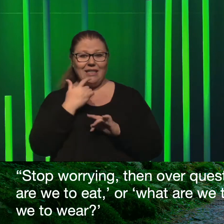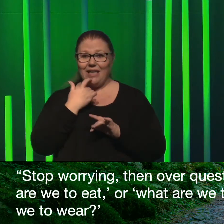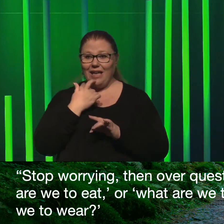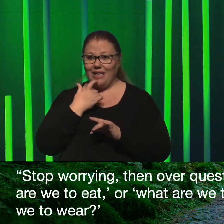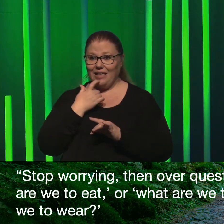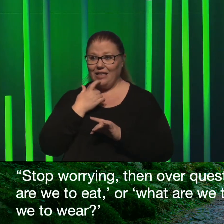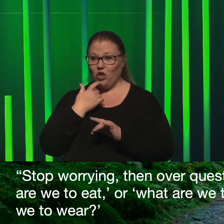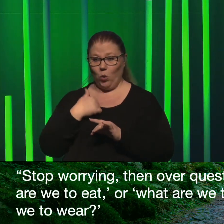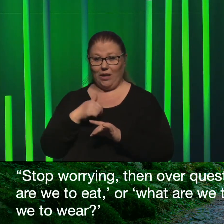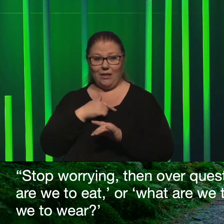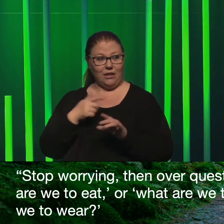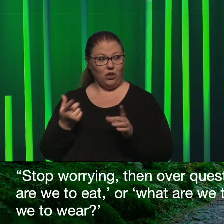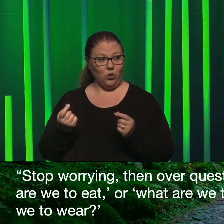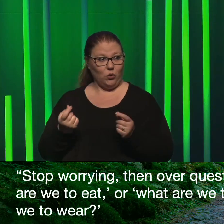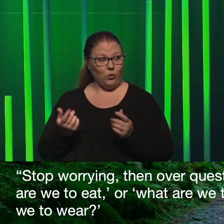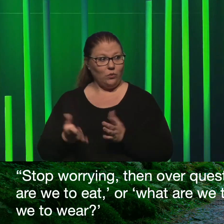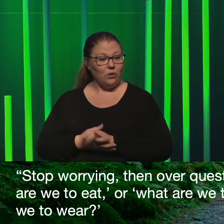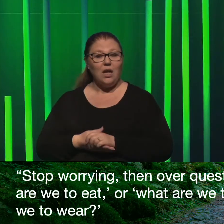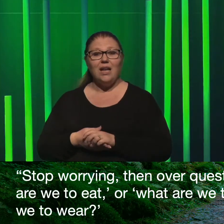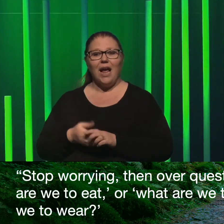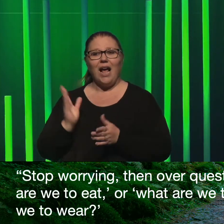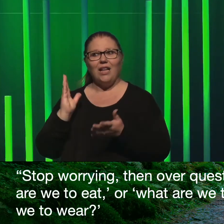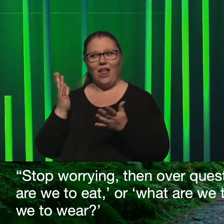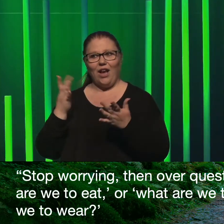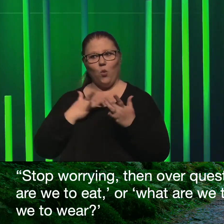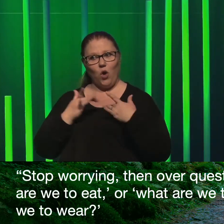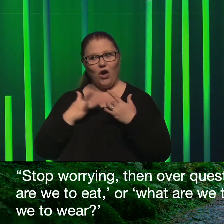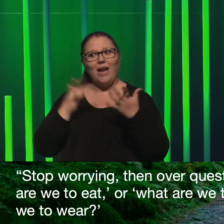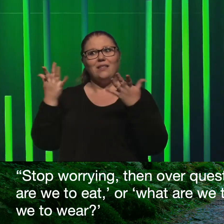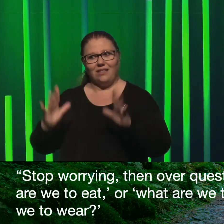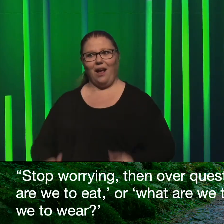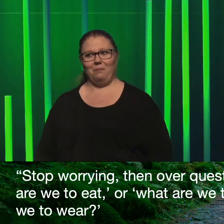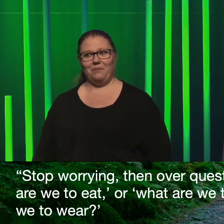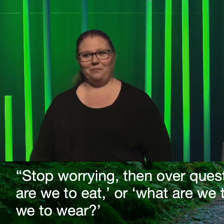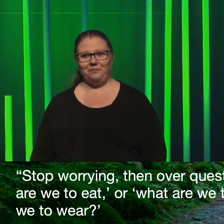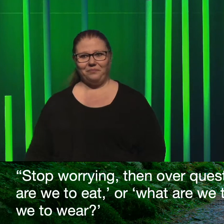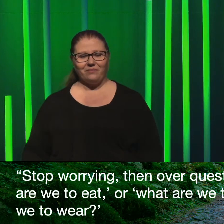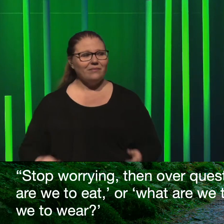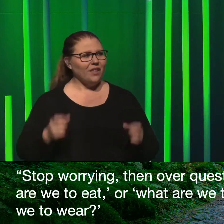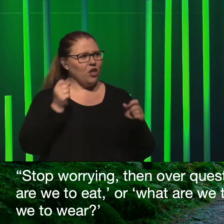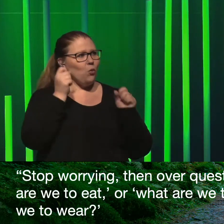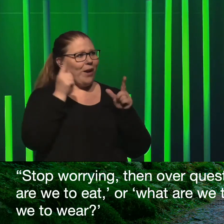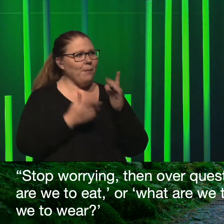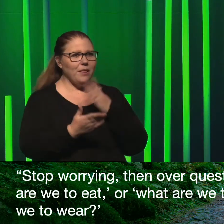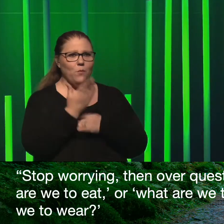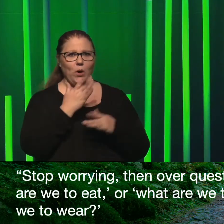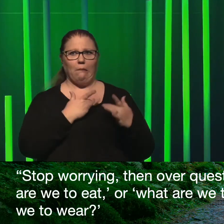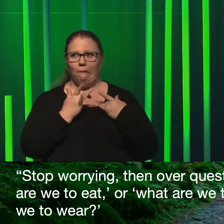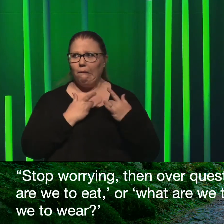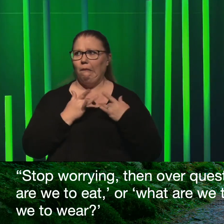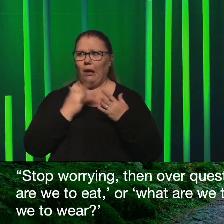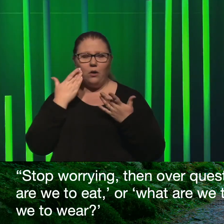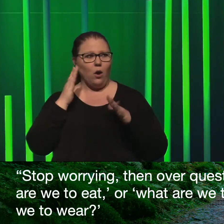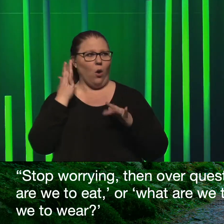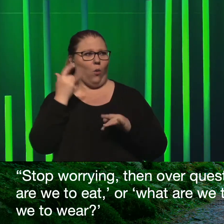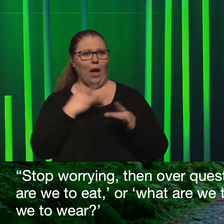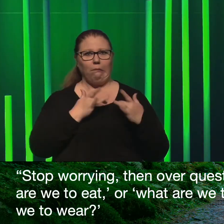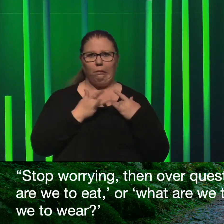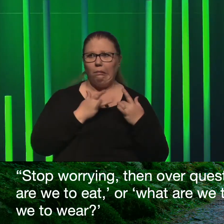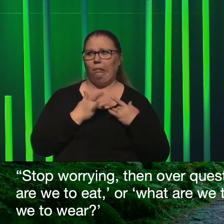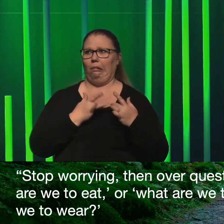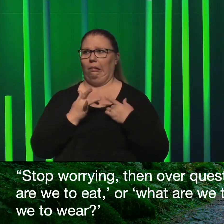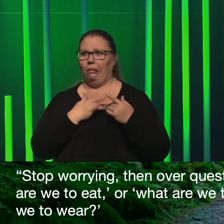worrying. Right? We all got that mastered down, right? Y'all ever wake up in the morning worried and you're not sure why? You just wake up